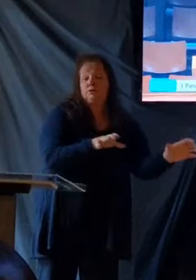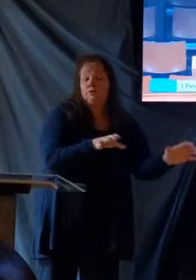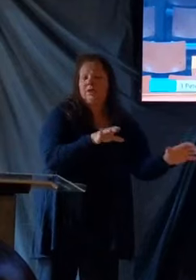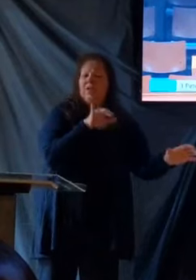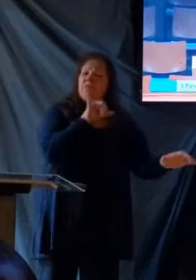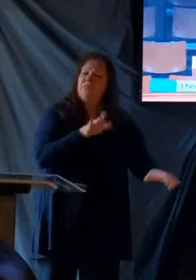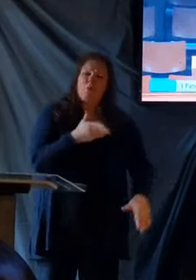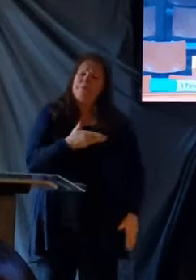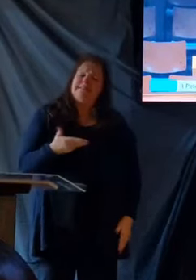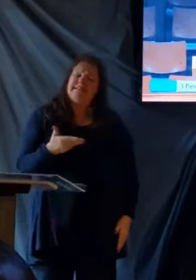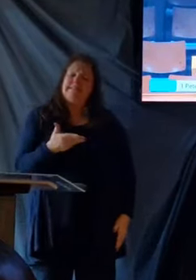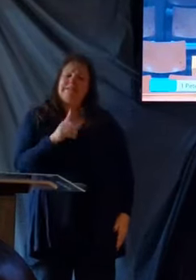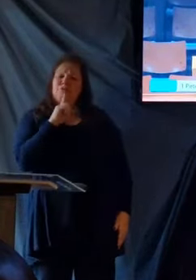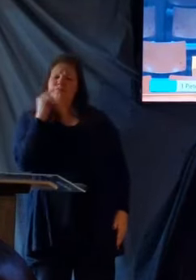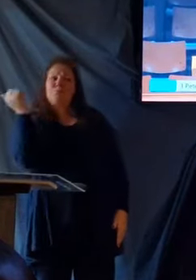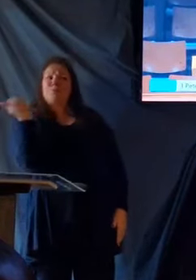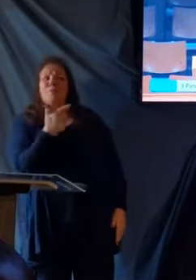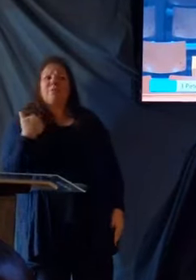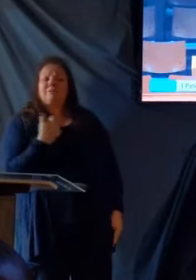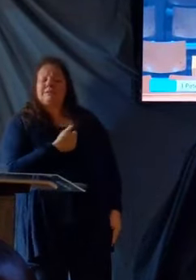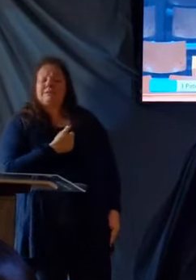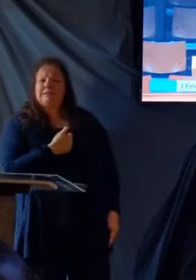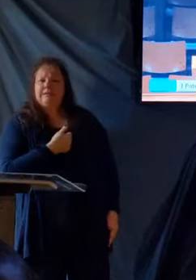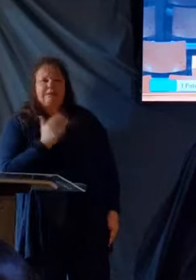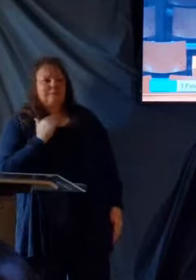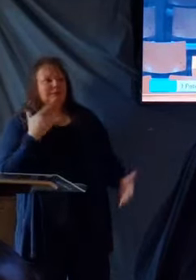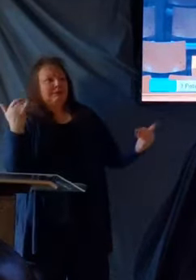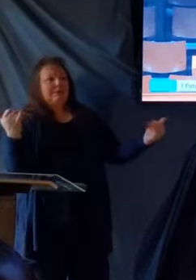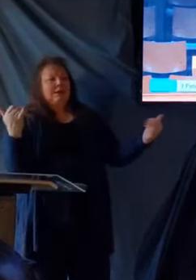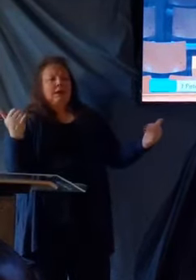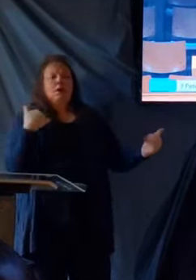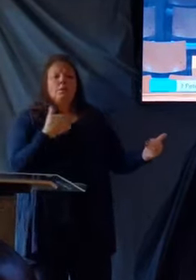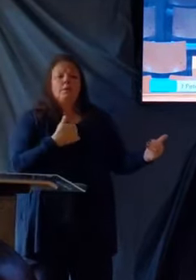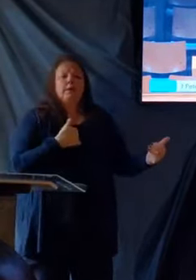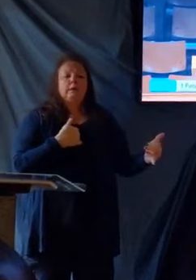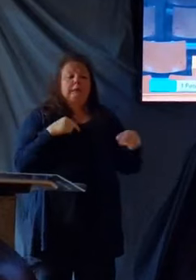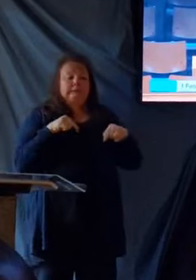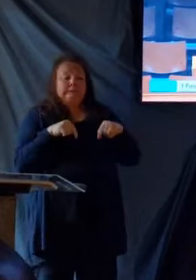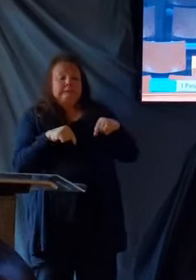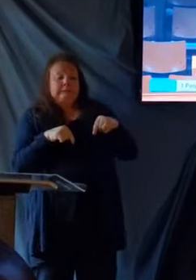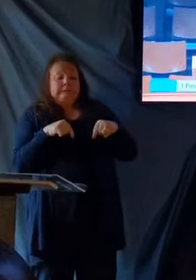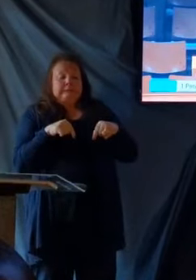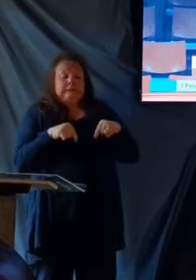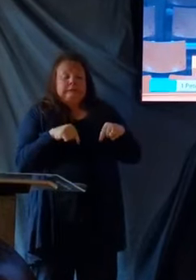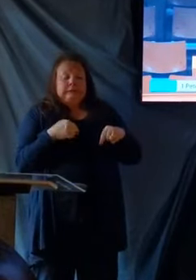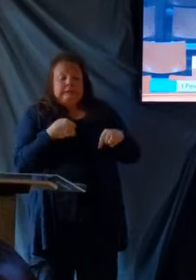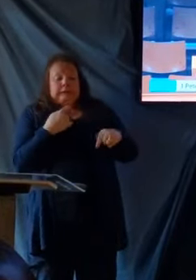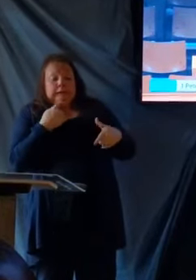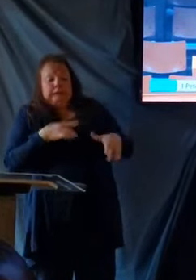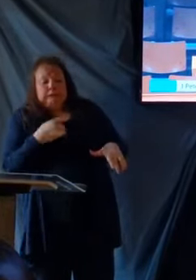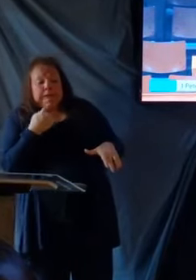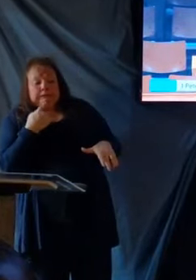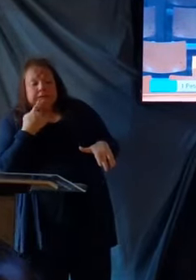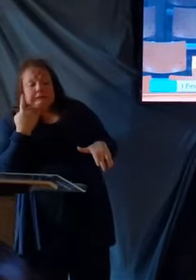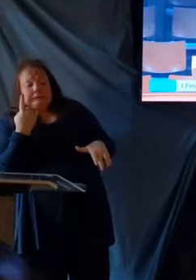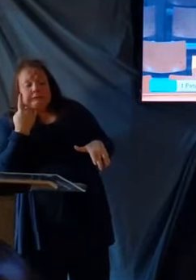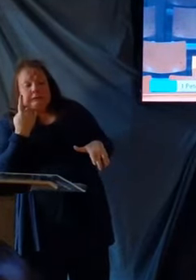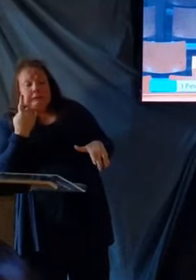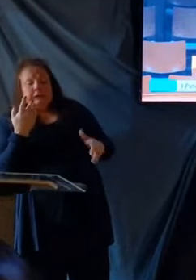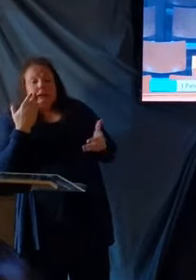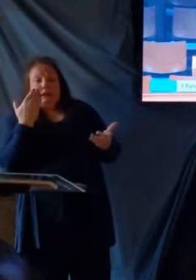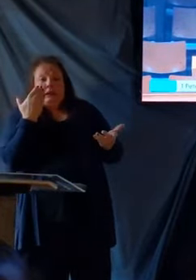those things are true for everyone. But in our day, we want to walk on eggshells lest we say something. And